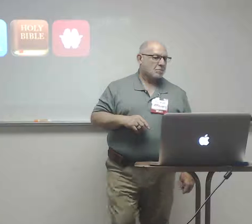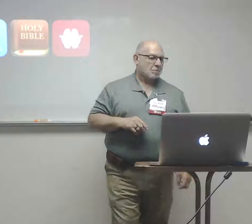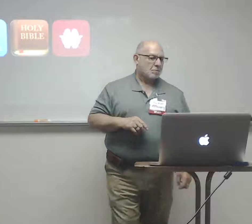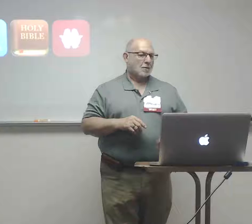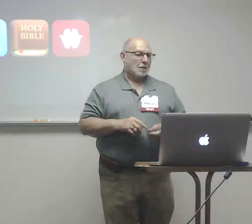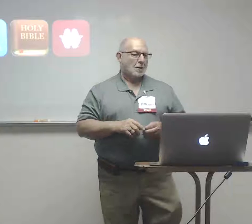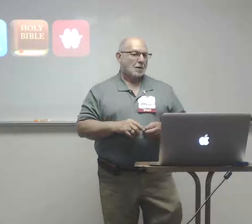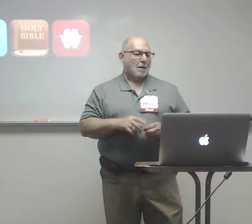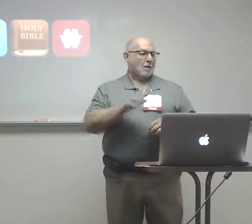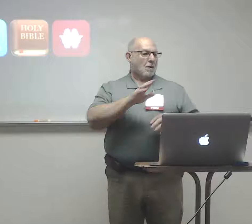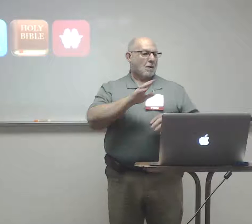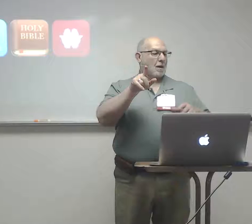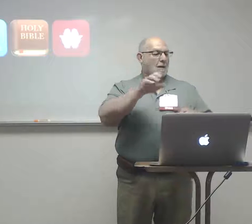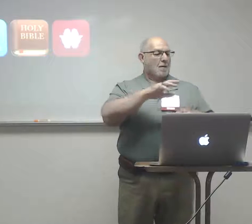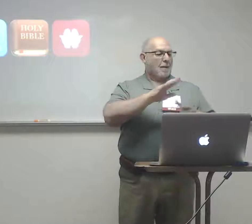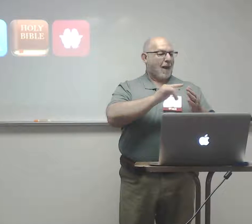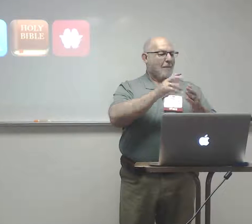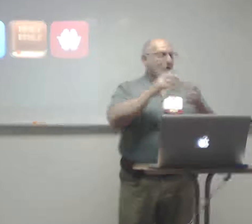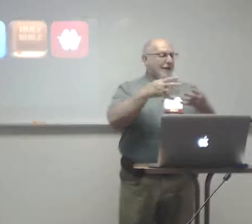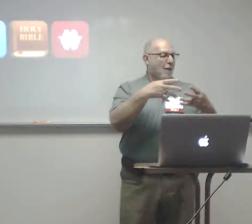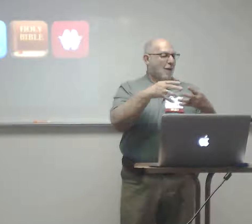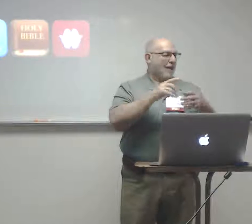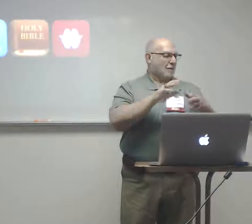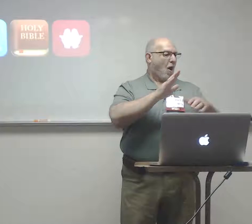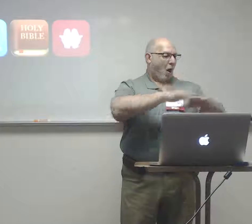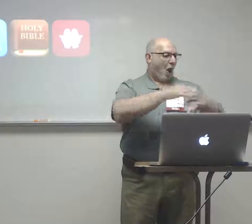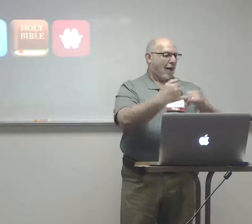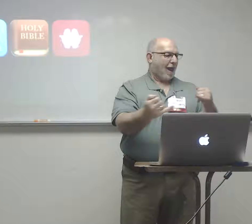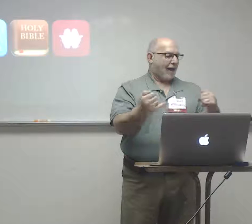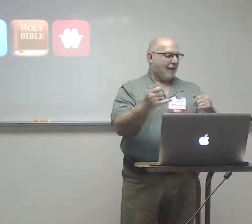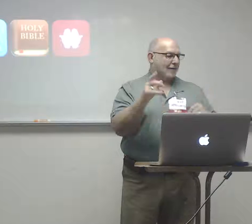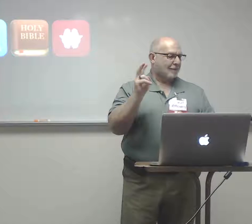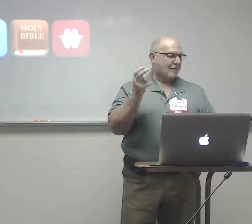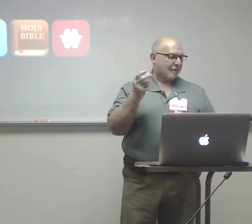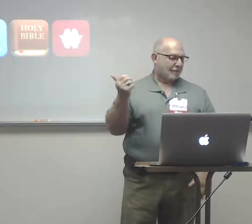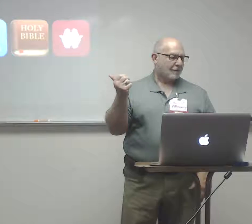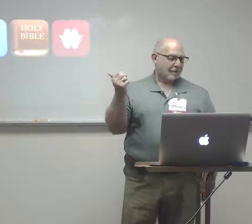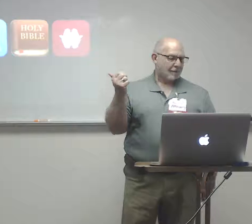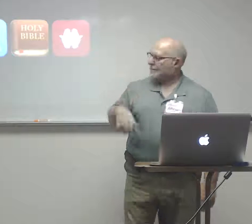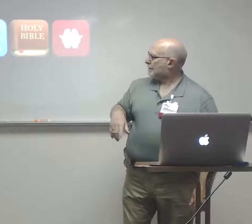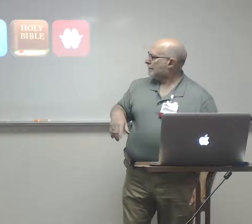Bible gateway.